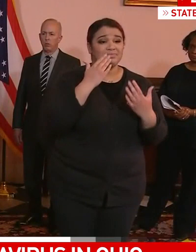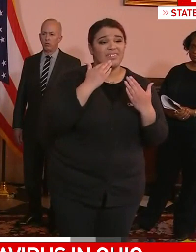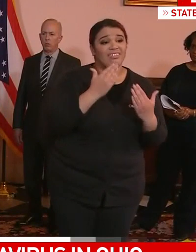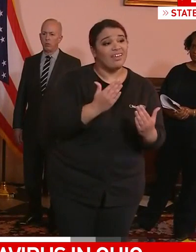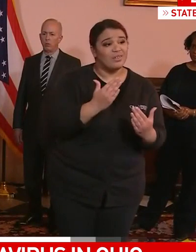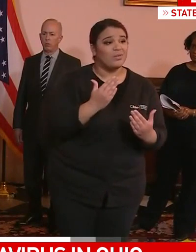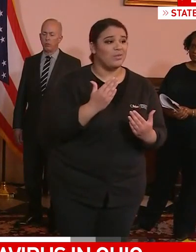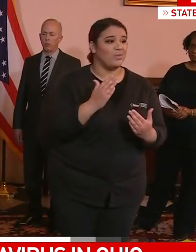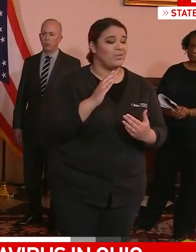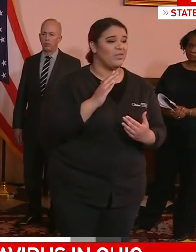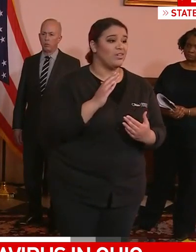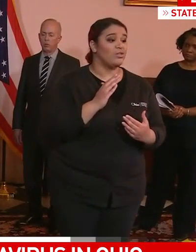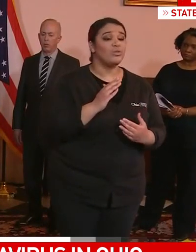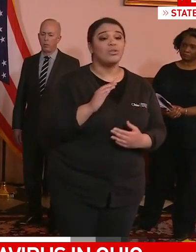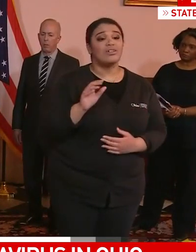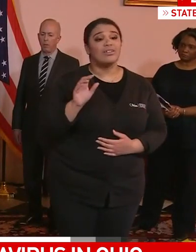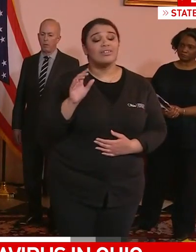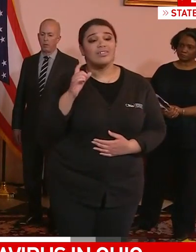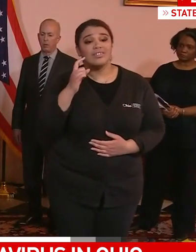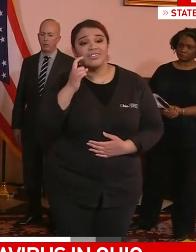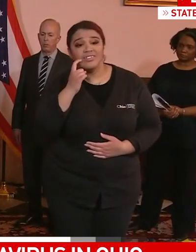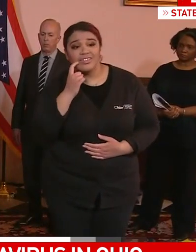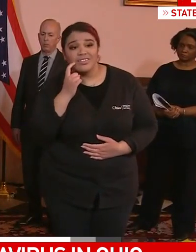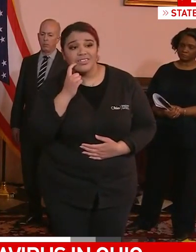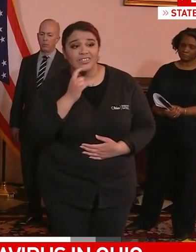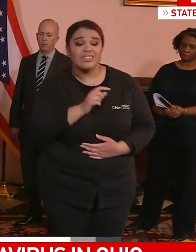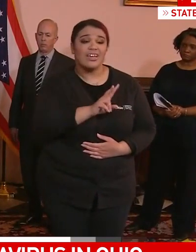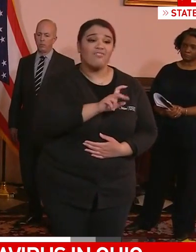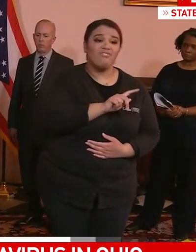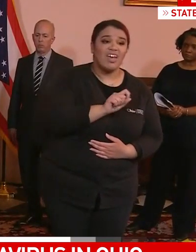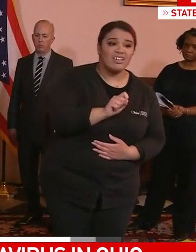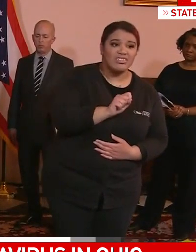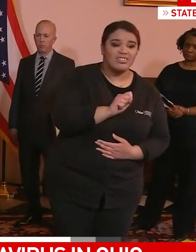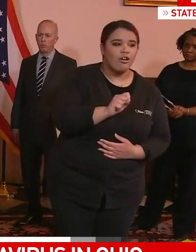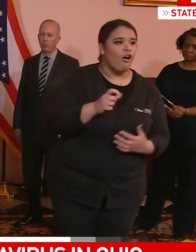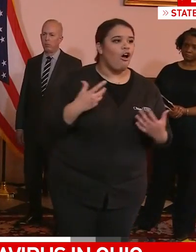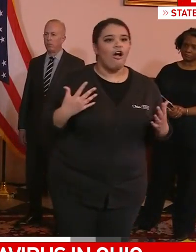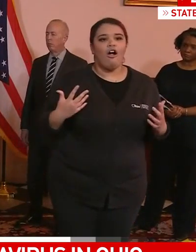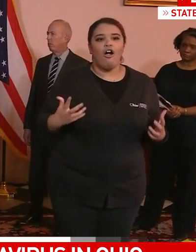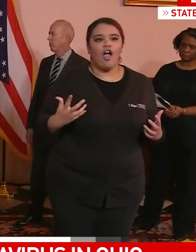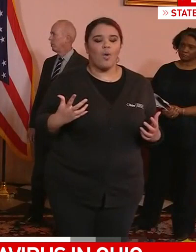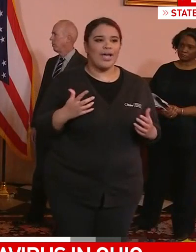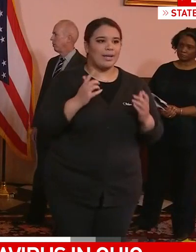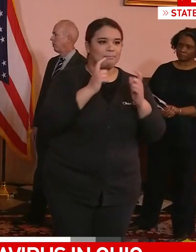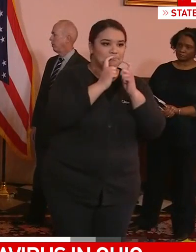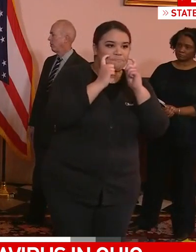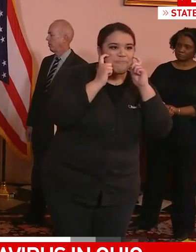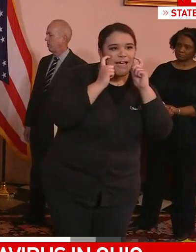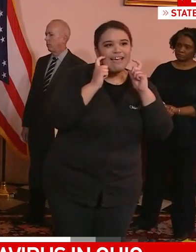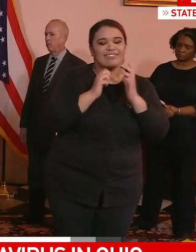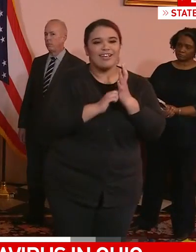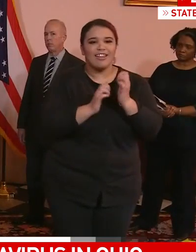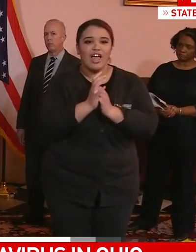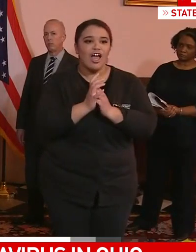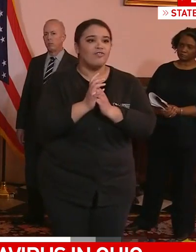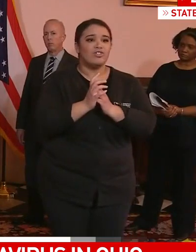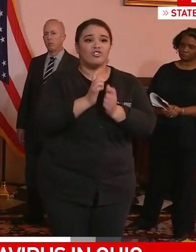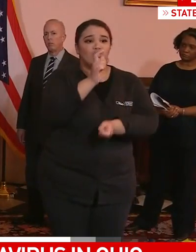and our dentists. They are already donating their PPE. We're going to talk today about our order to